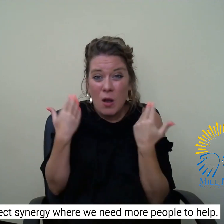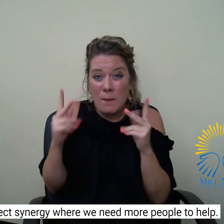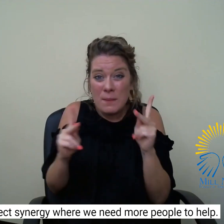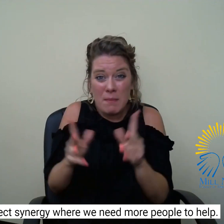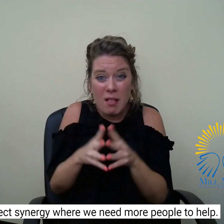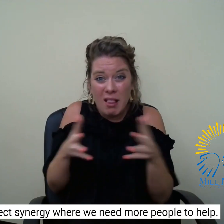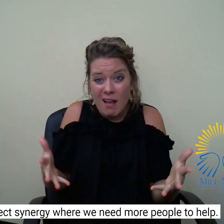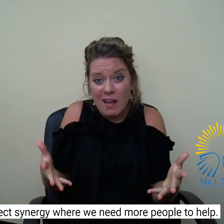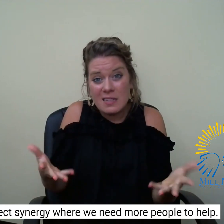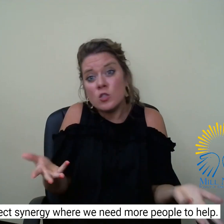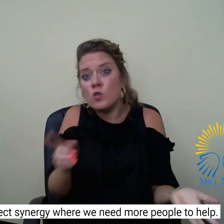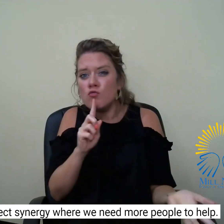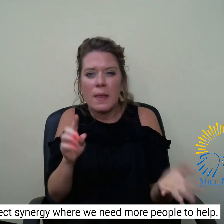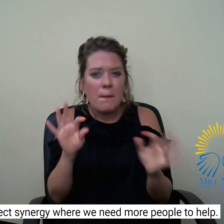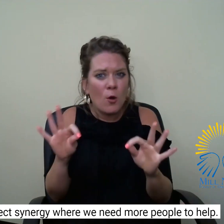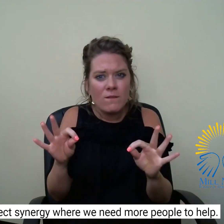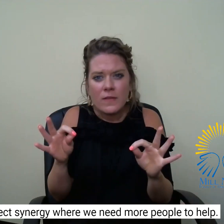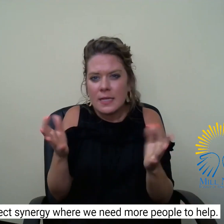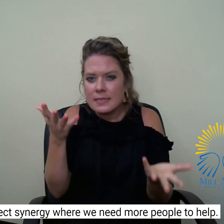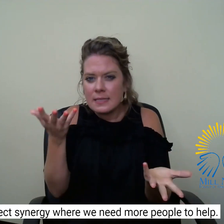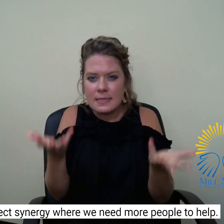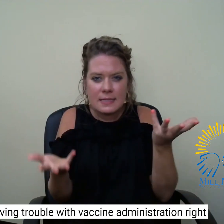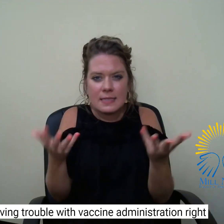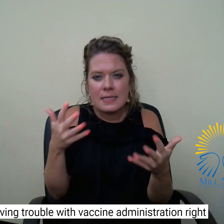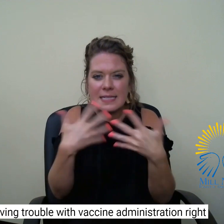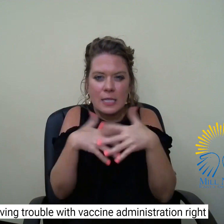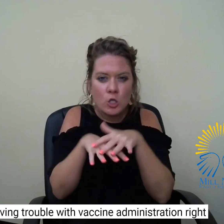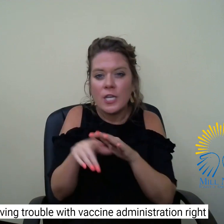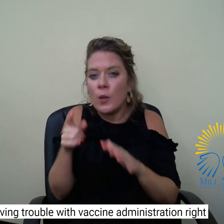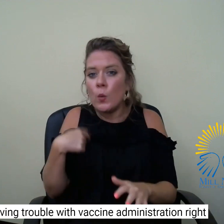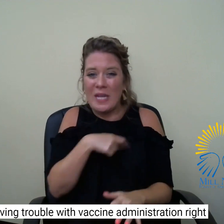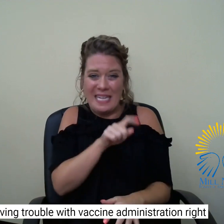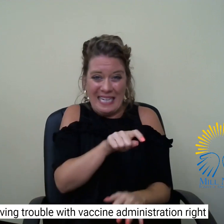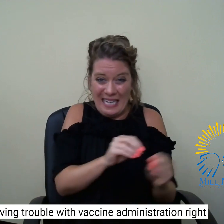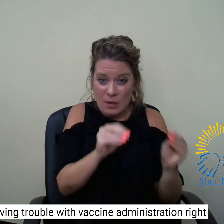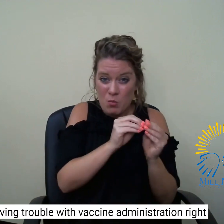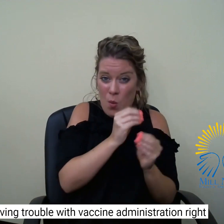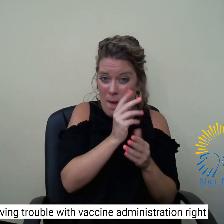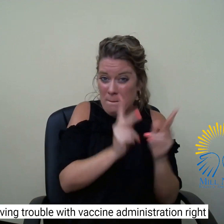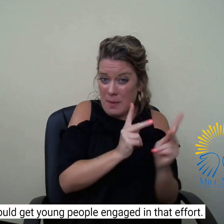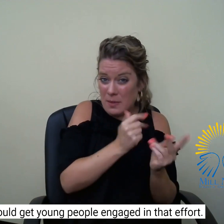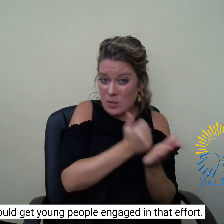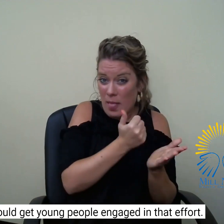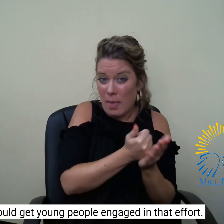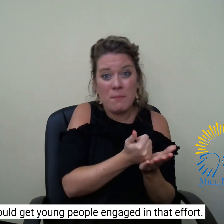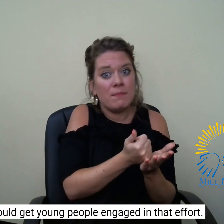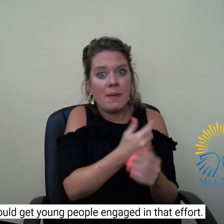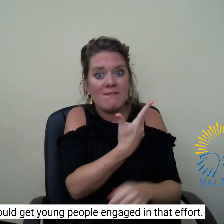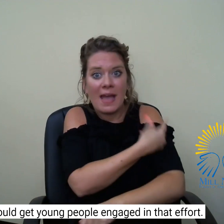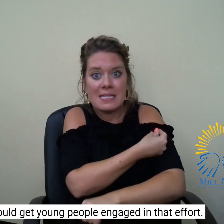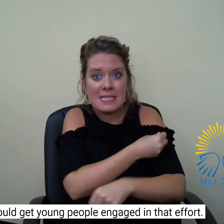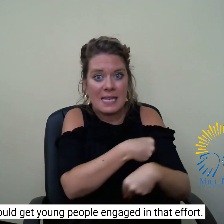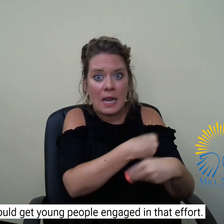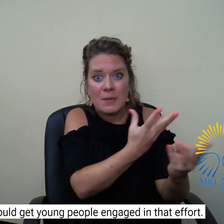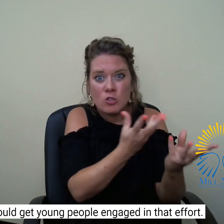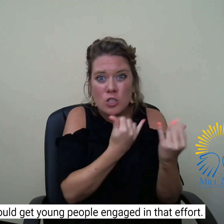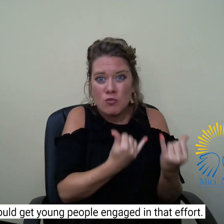perfect synergy where we need more people to help. I mean, we're having trouble with vaccine administration right now. We should get young people engaged